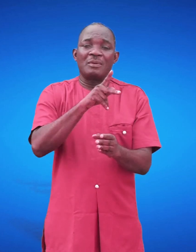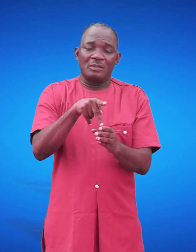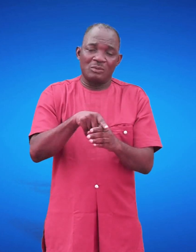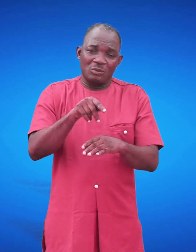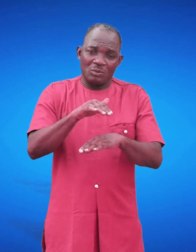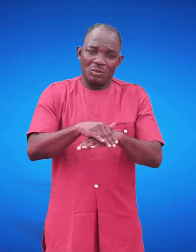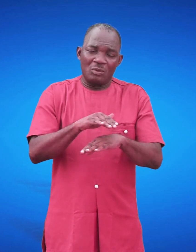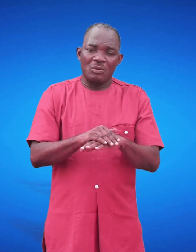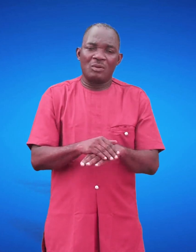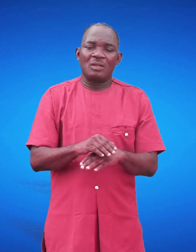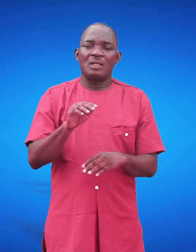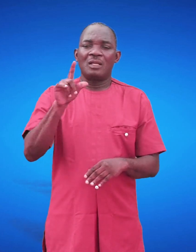the program.